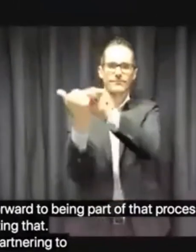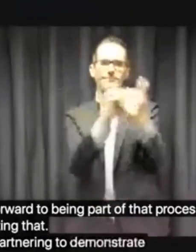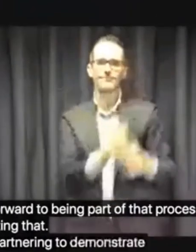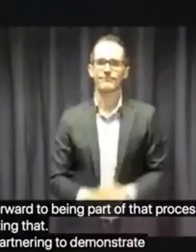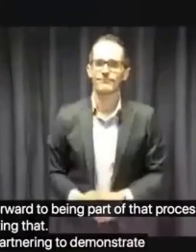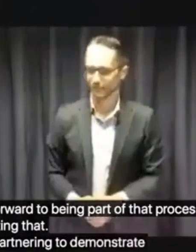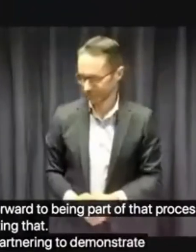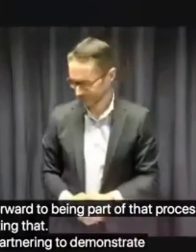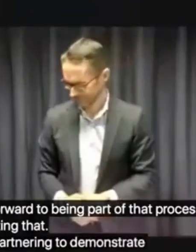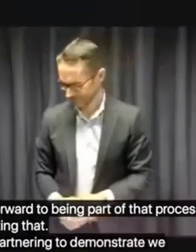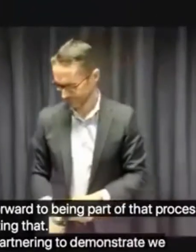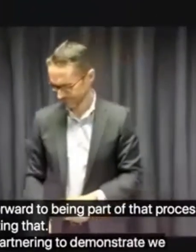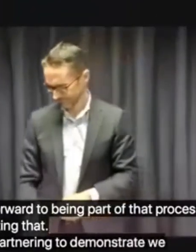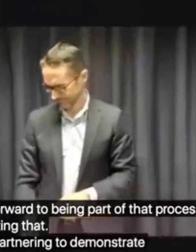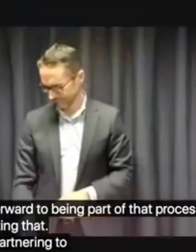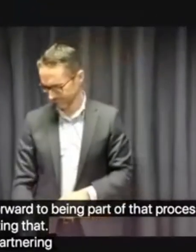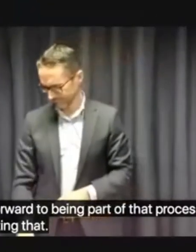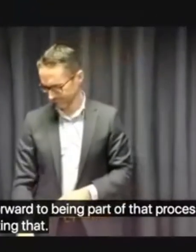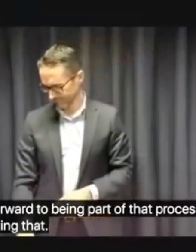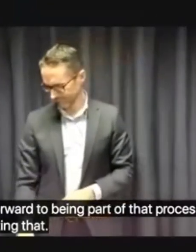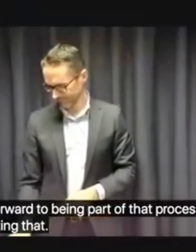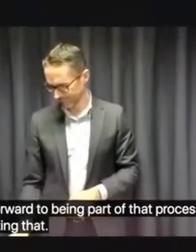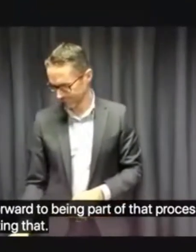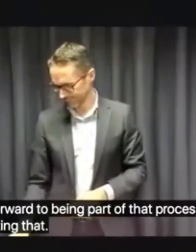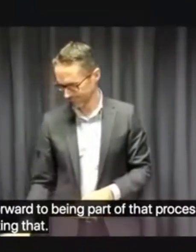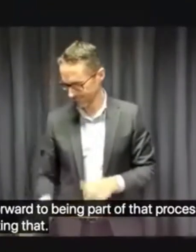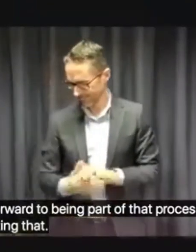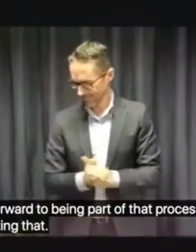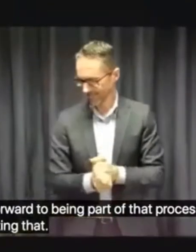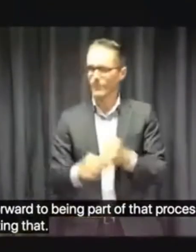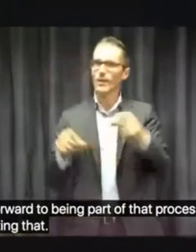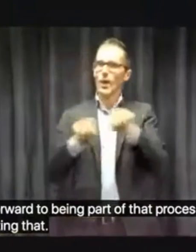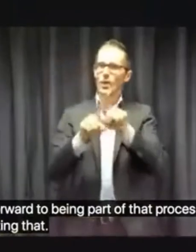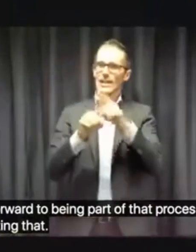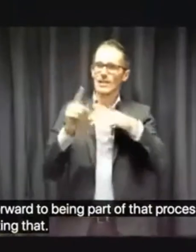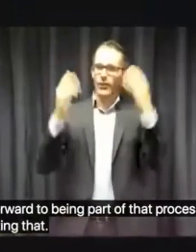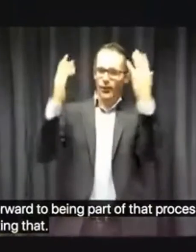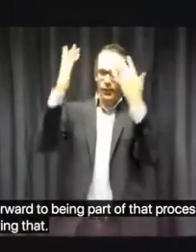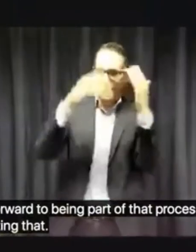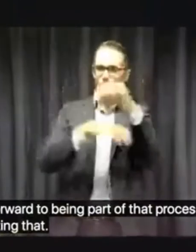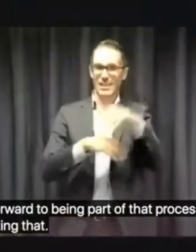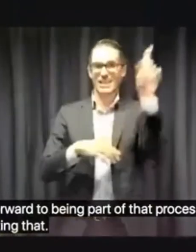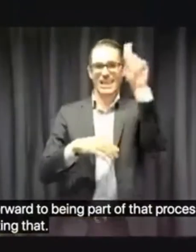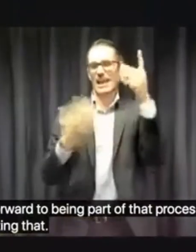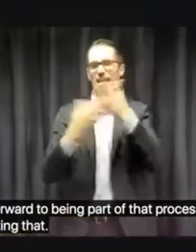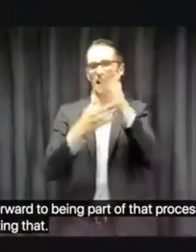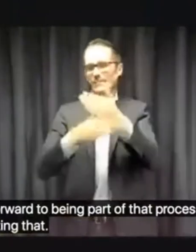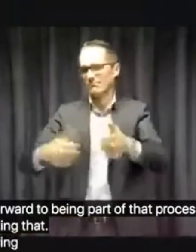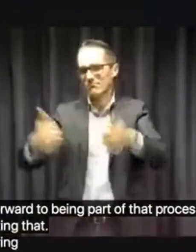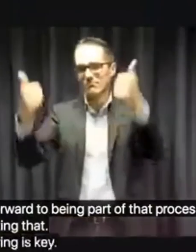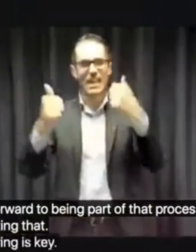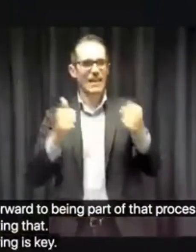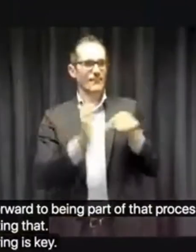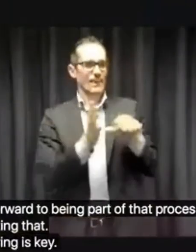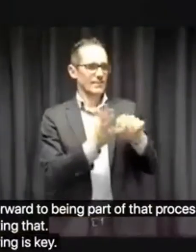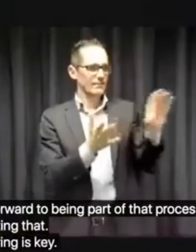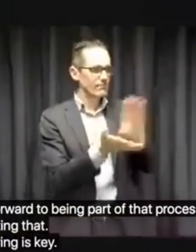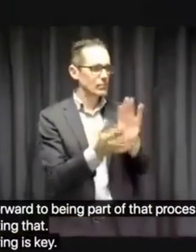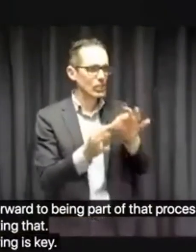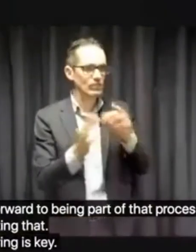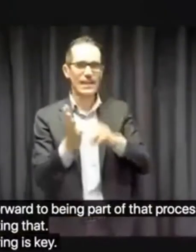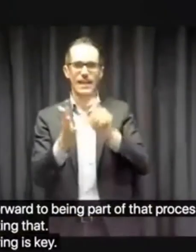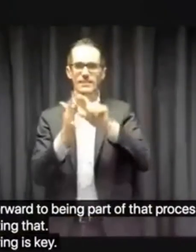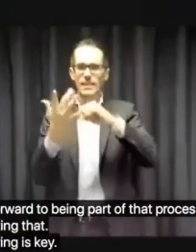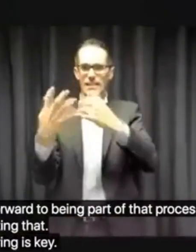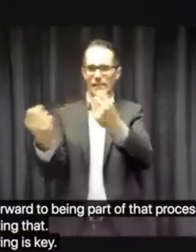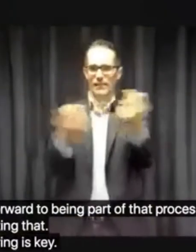exist. So partnering is key. And also reflecting upon access